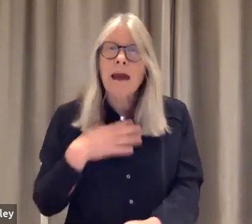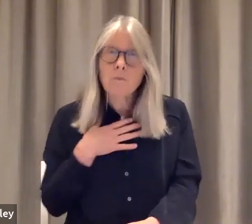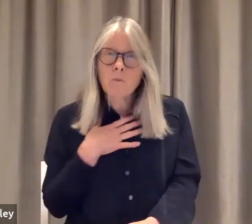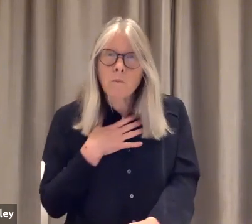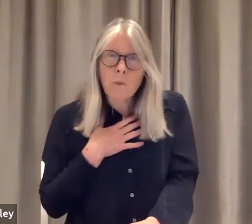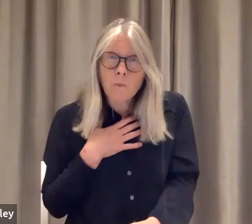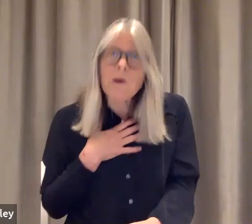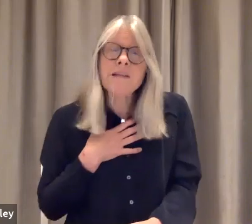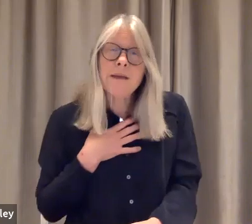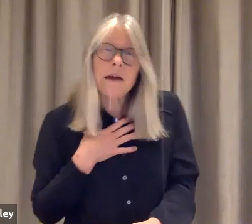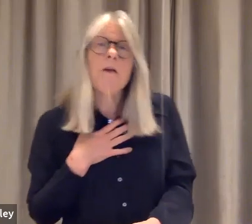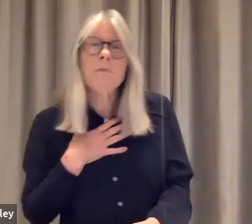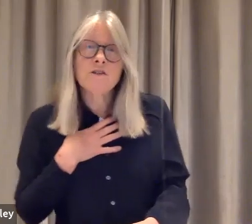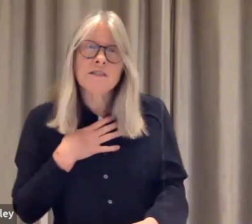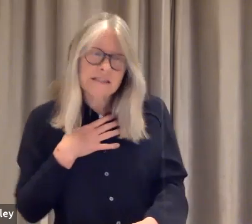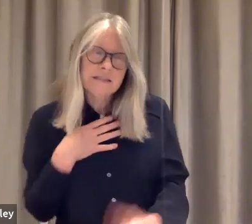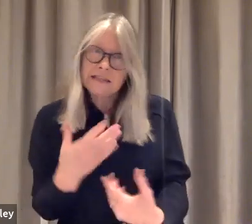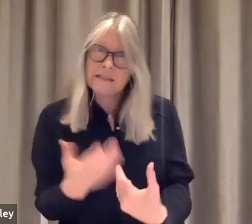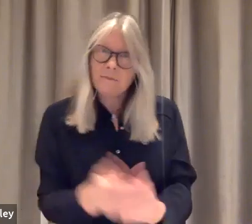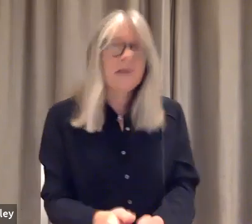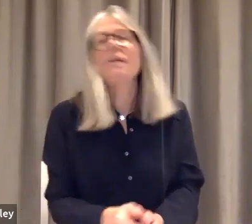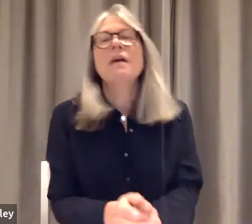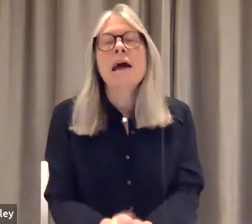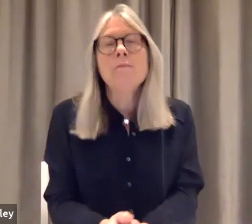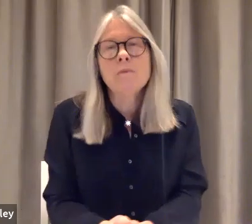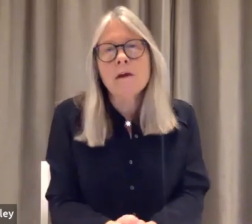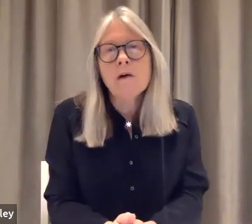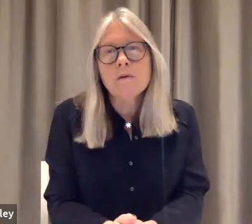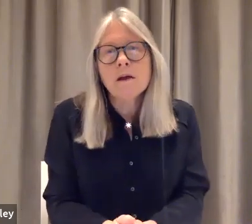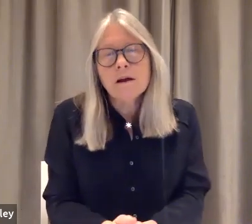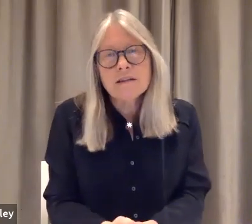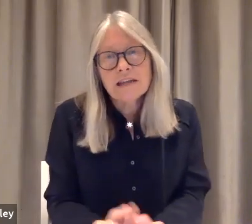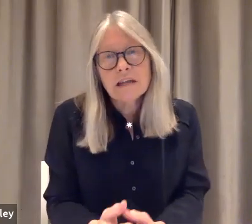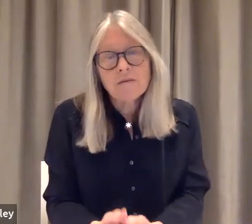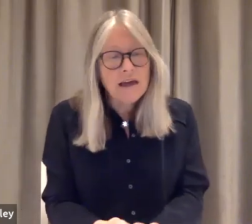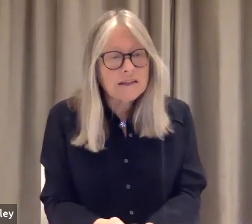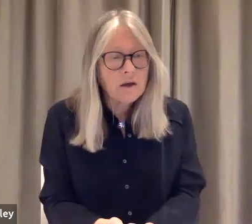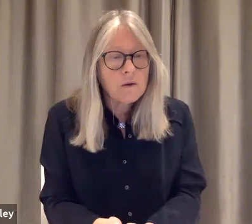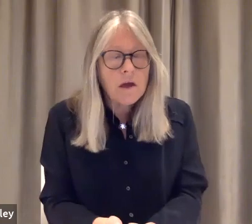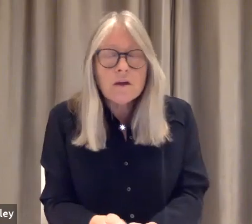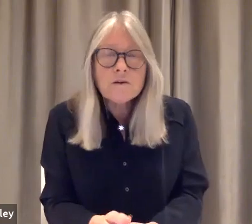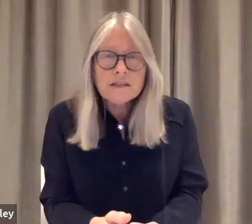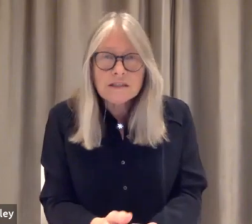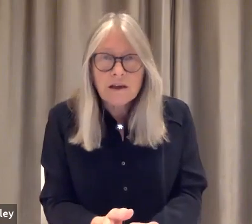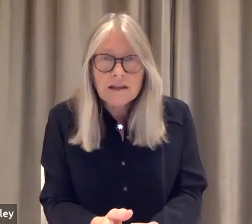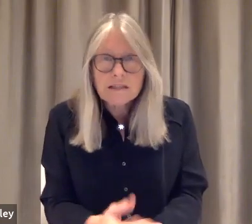how, when we're explaining our emotions, that's something that can help them with their own understanding of theirs. So using signs and